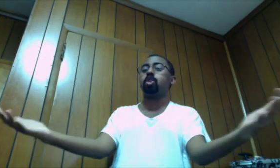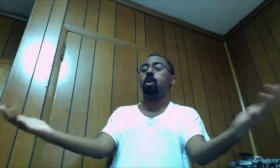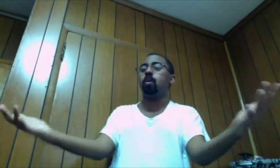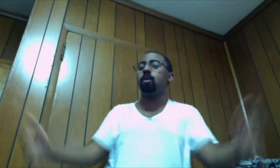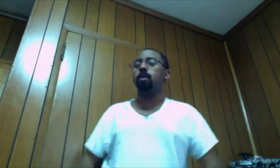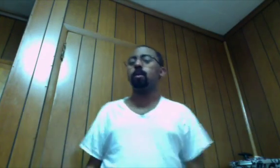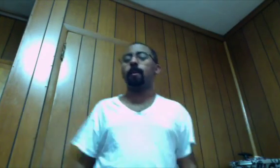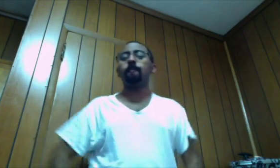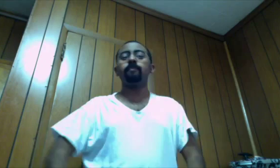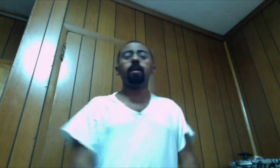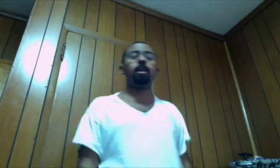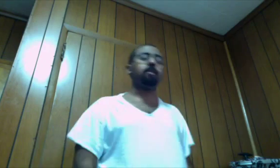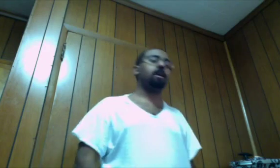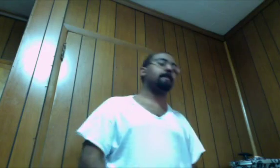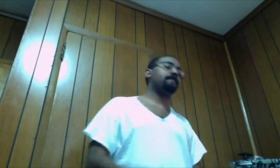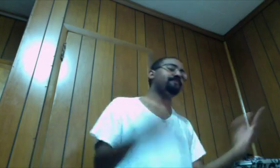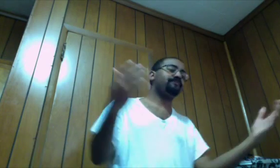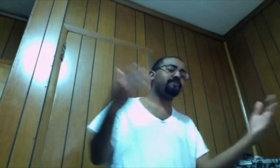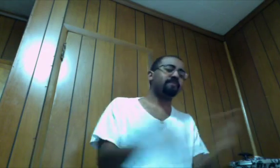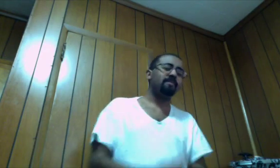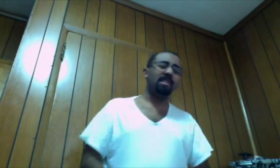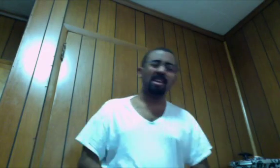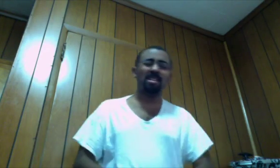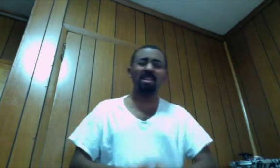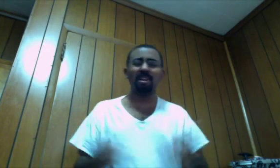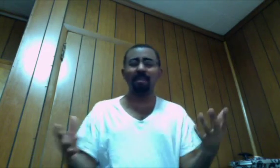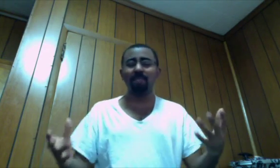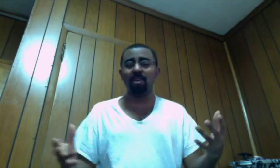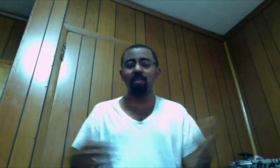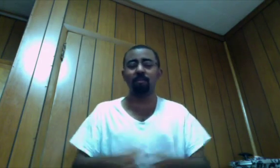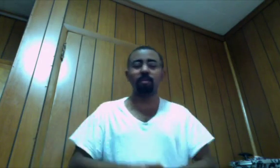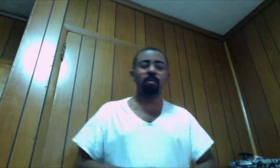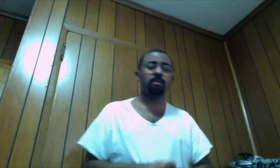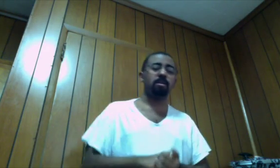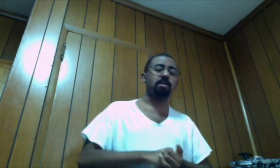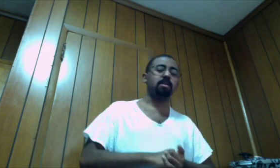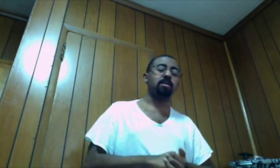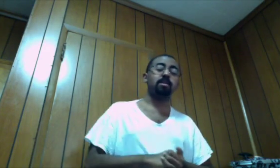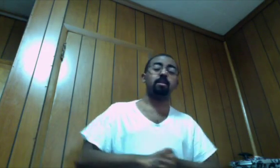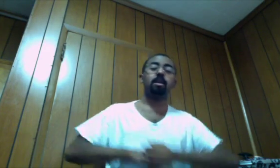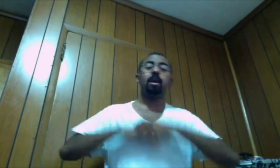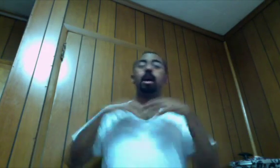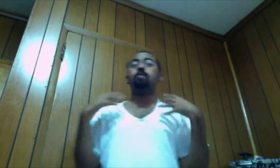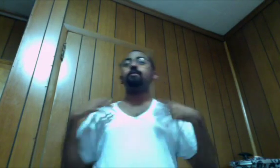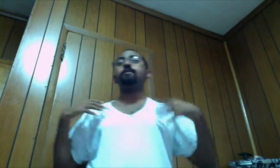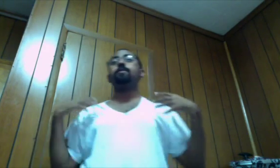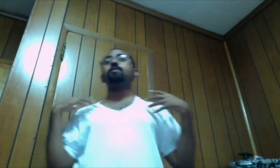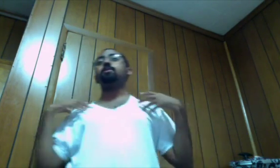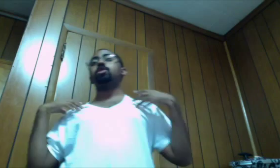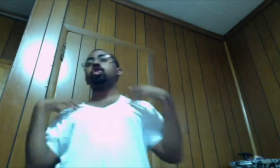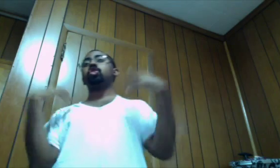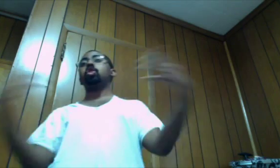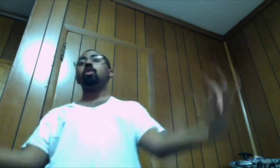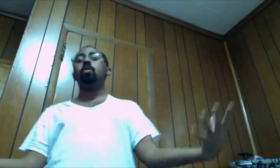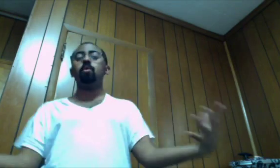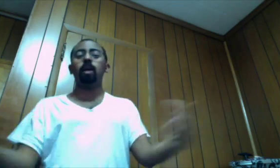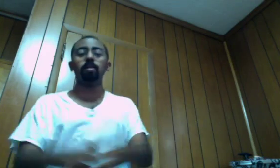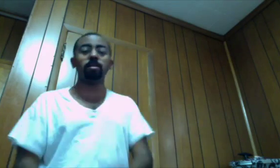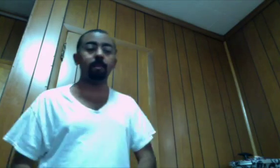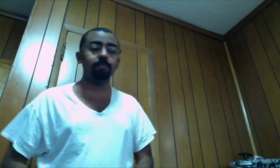show. Anyway, like I said, I'm not gonna review it this season. I will review the show at some